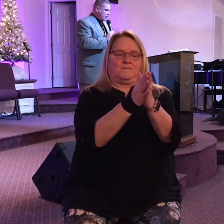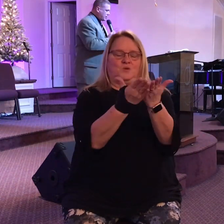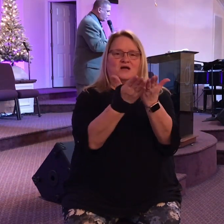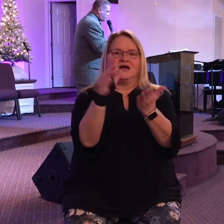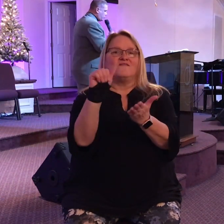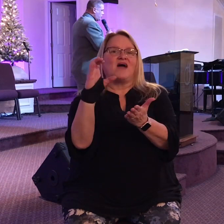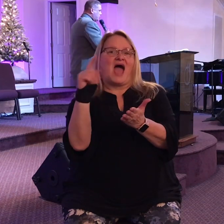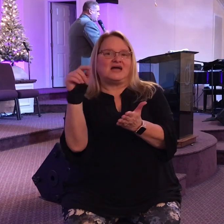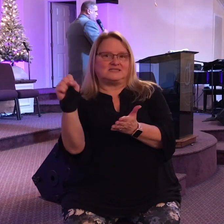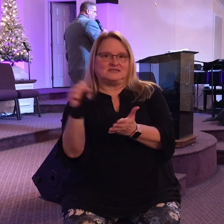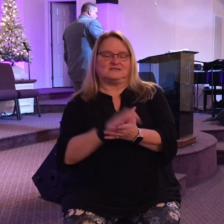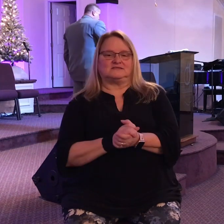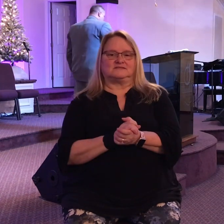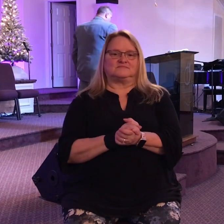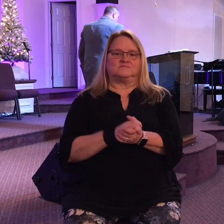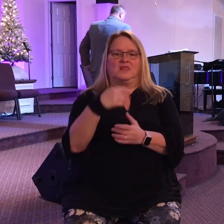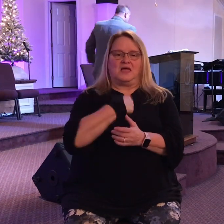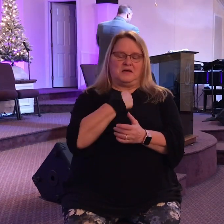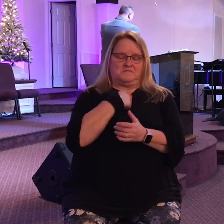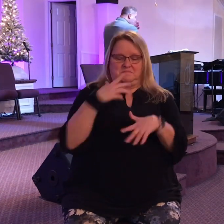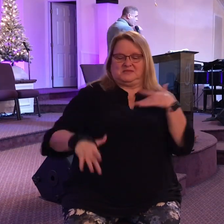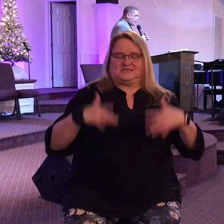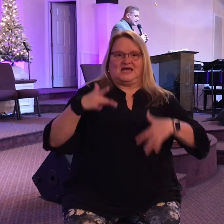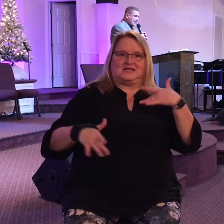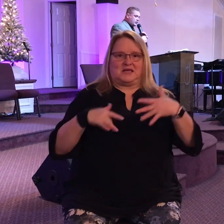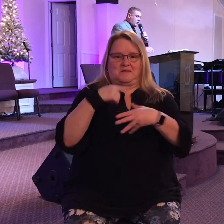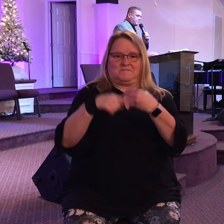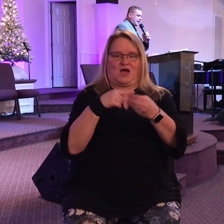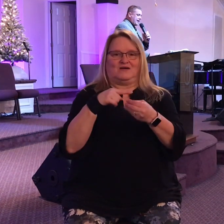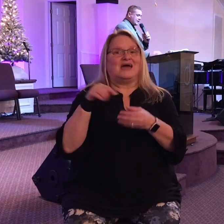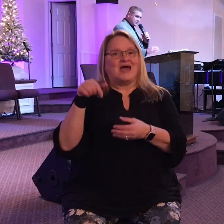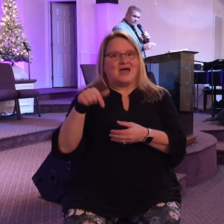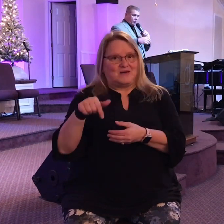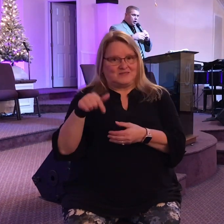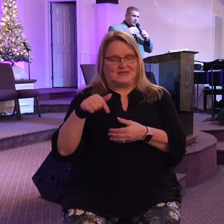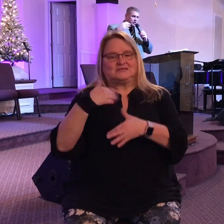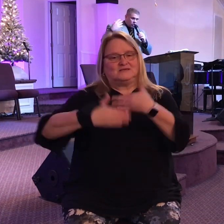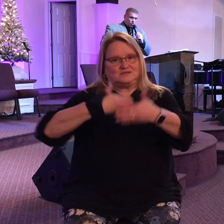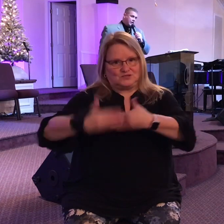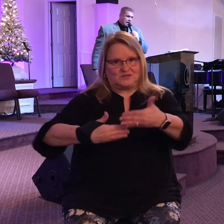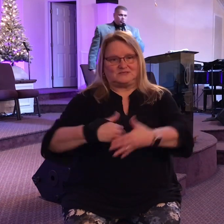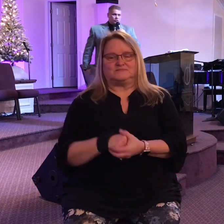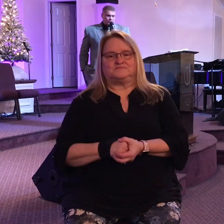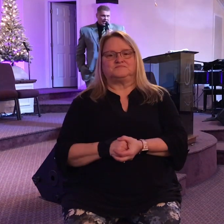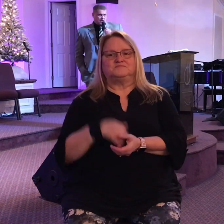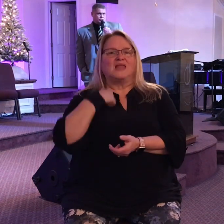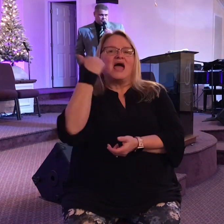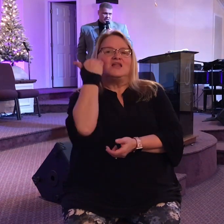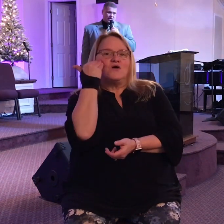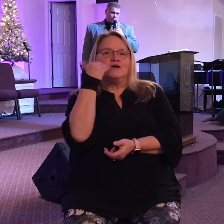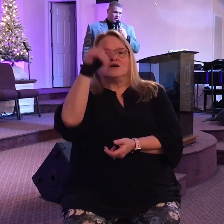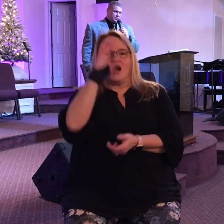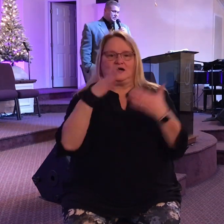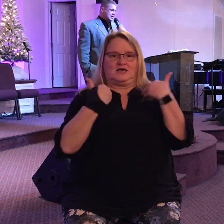about walking with you through this journey because I know that God's got great plans for what you and I are going to